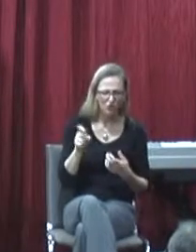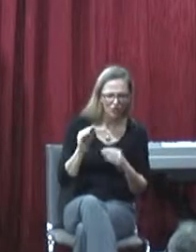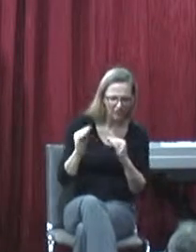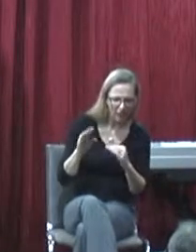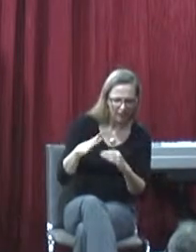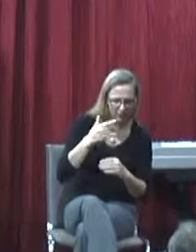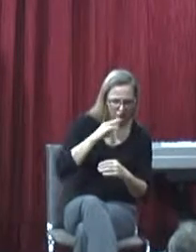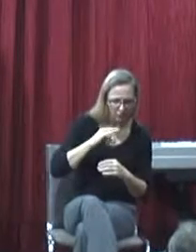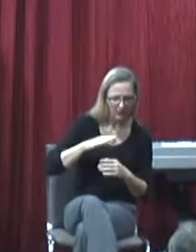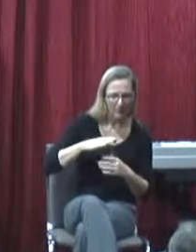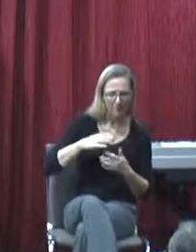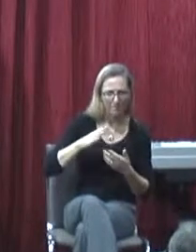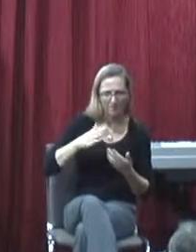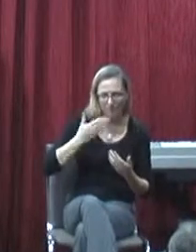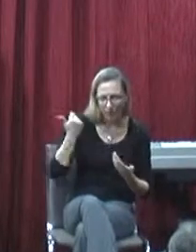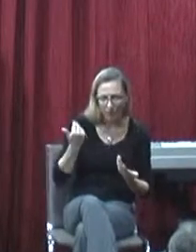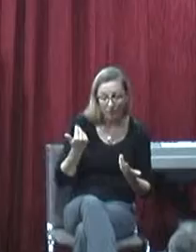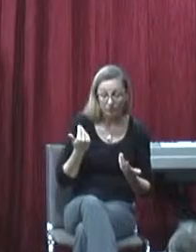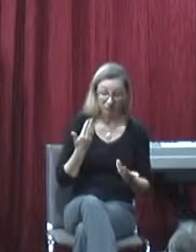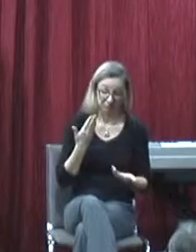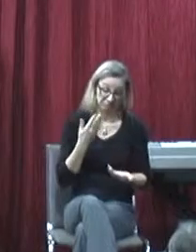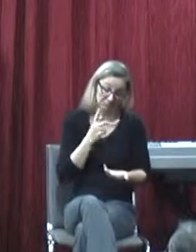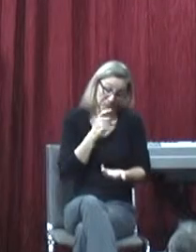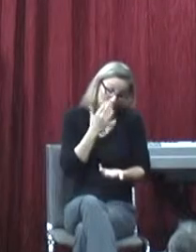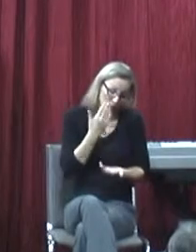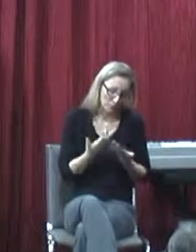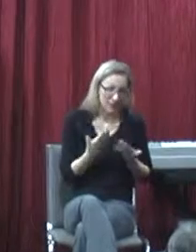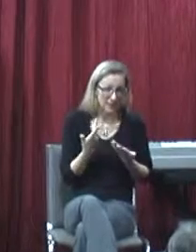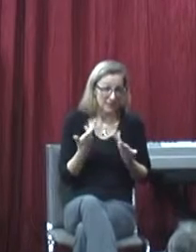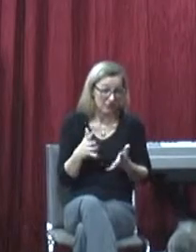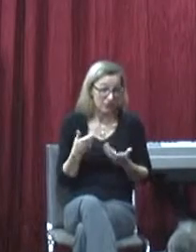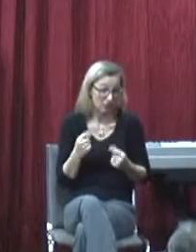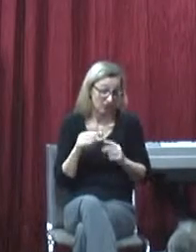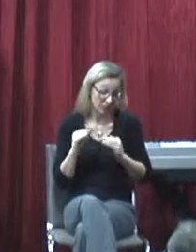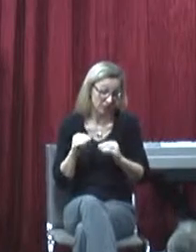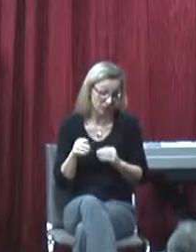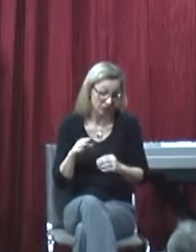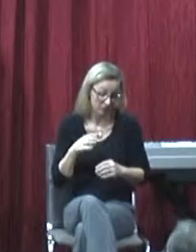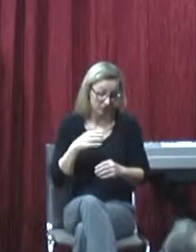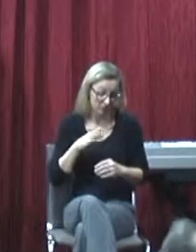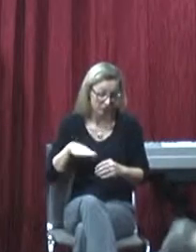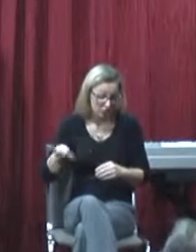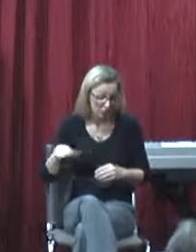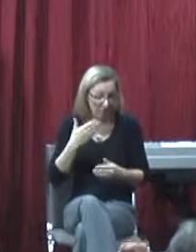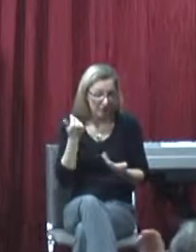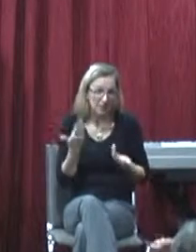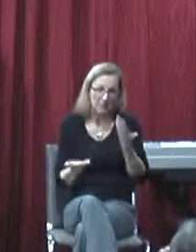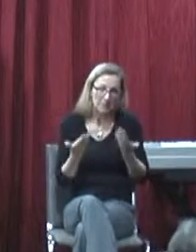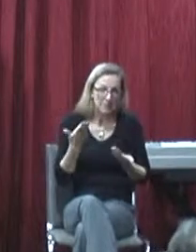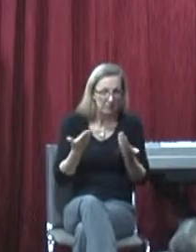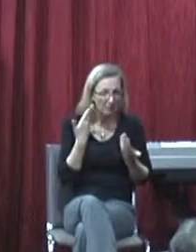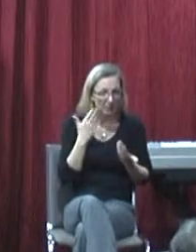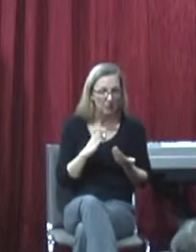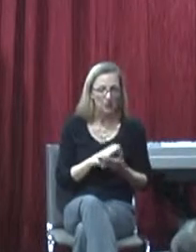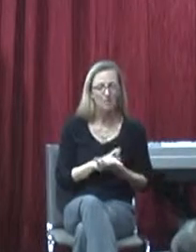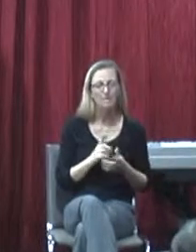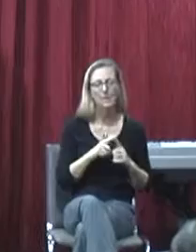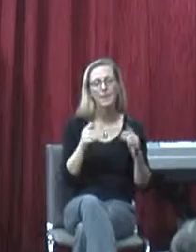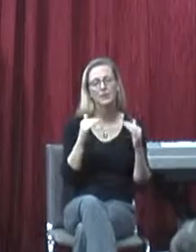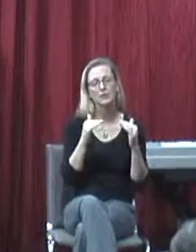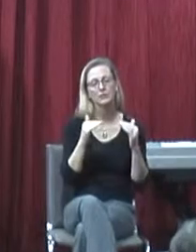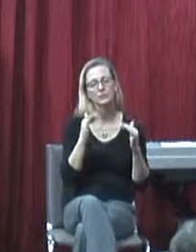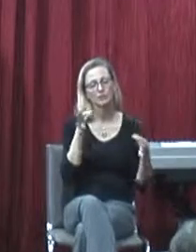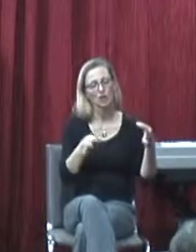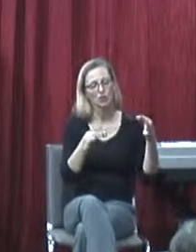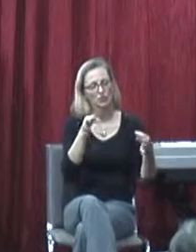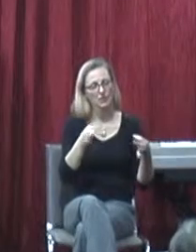But who knows? Maybe he did try to teach them. The judgment was due to the people whom Jacob was